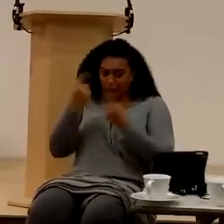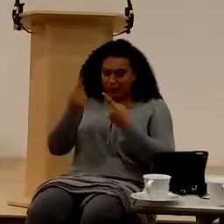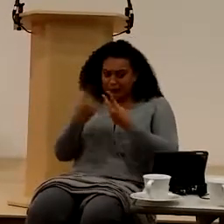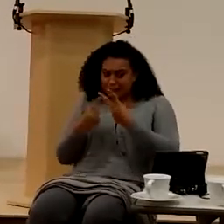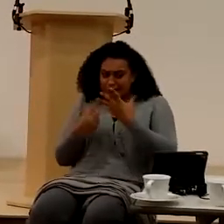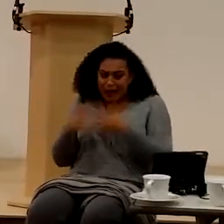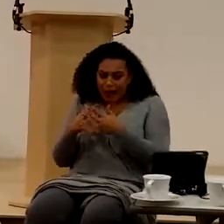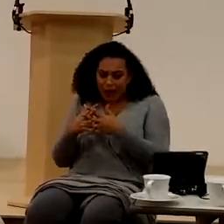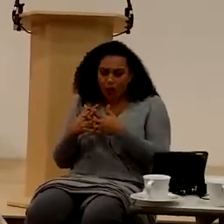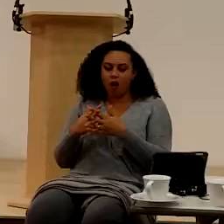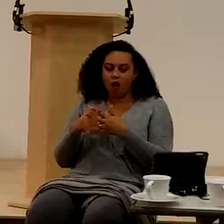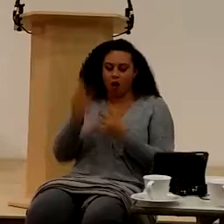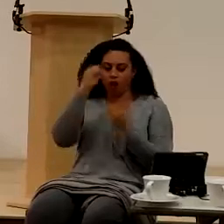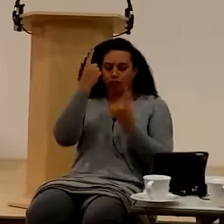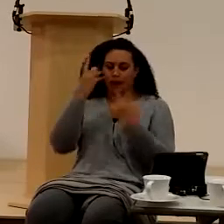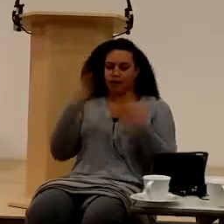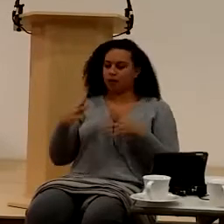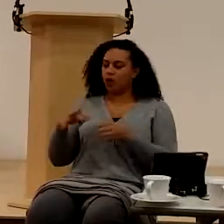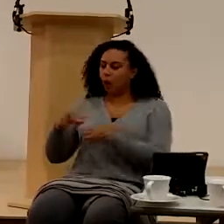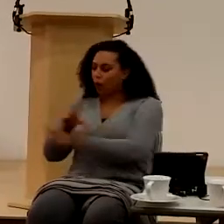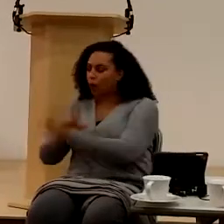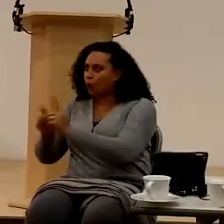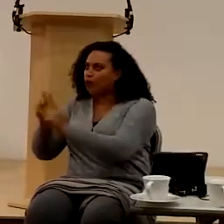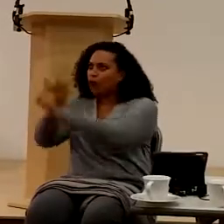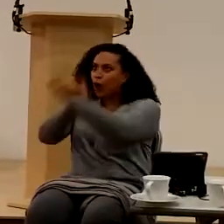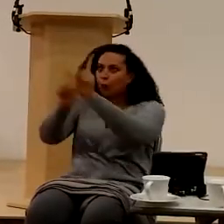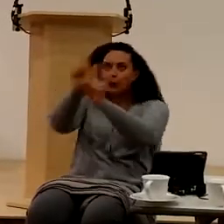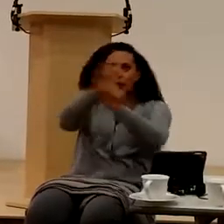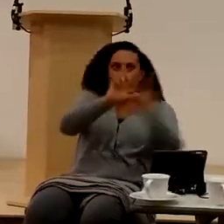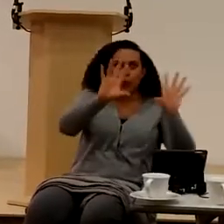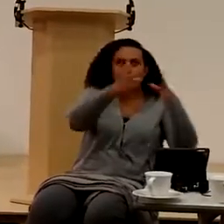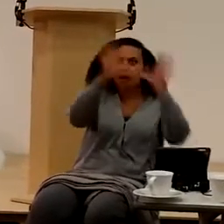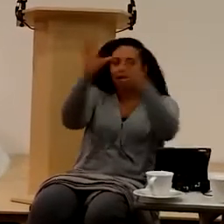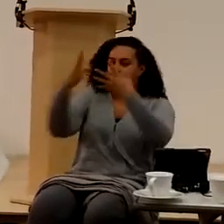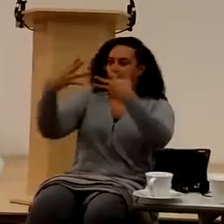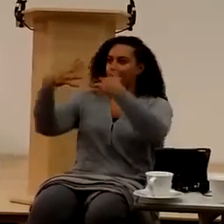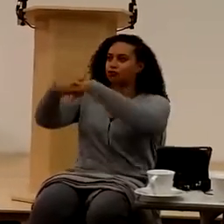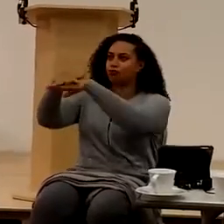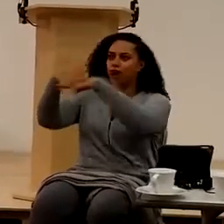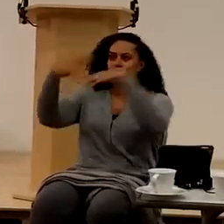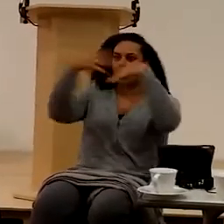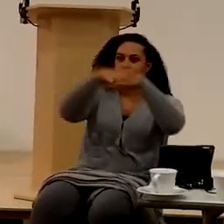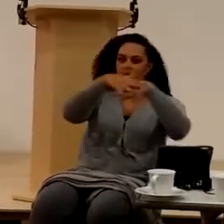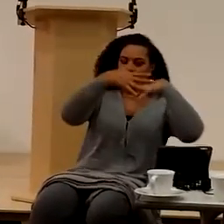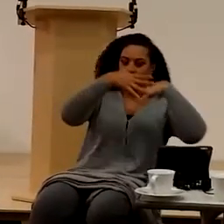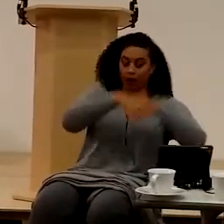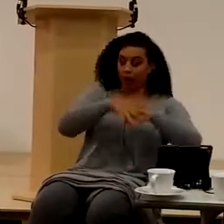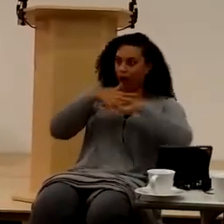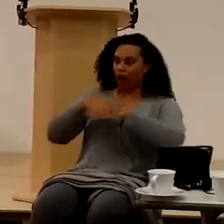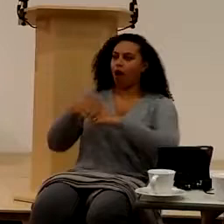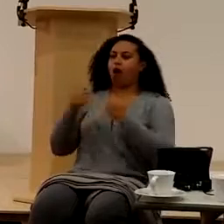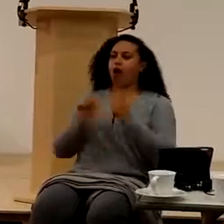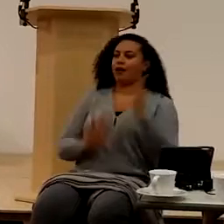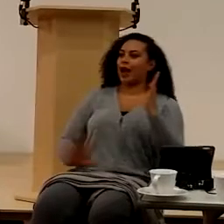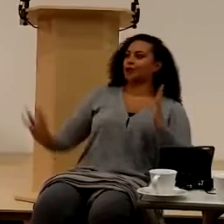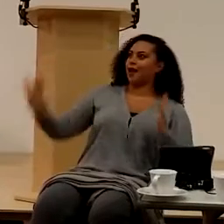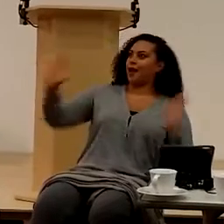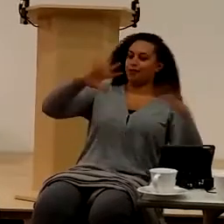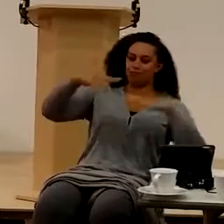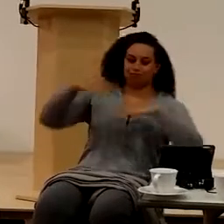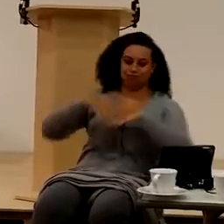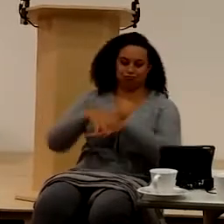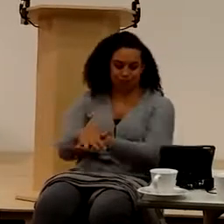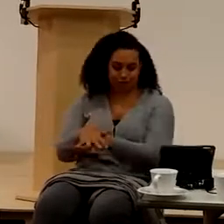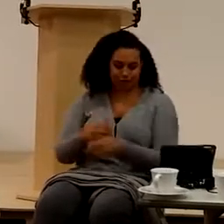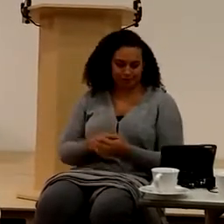You can decide. My point is that what we are